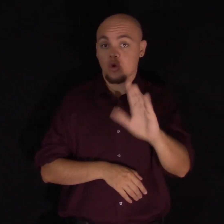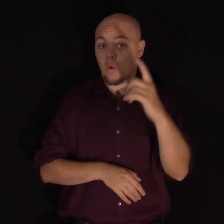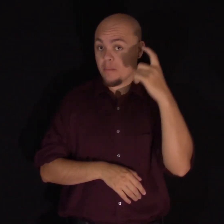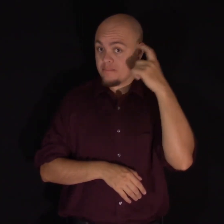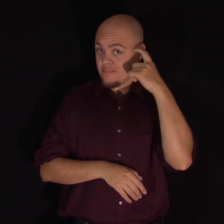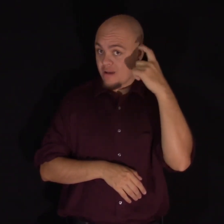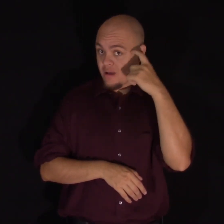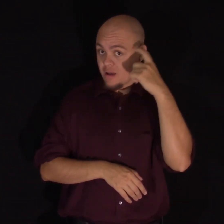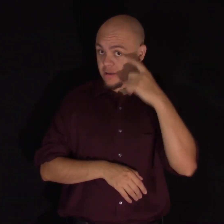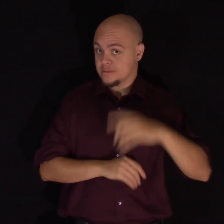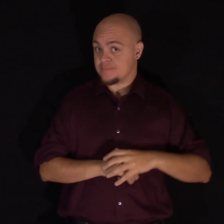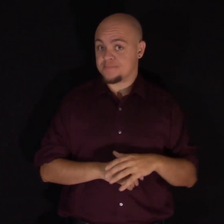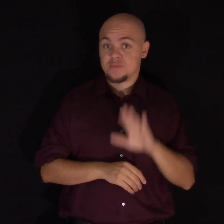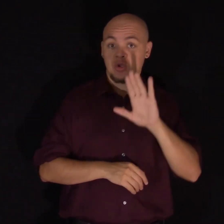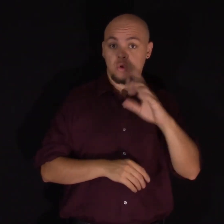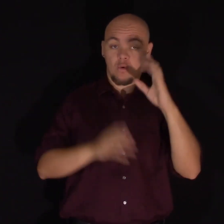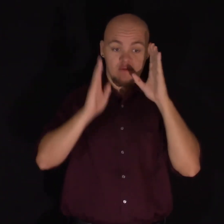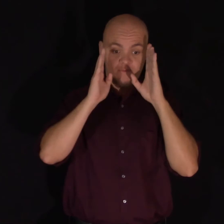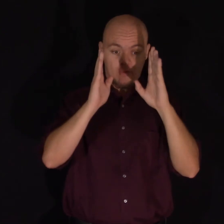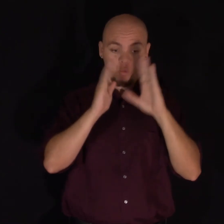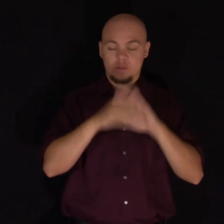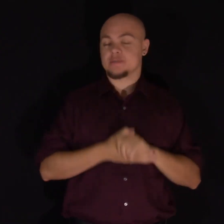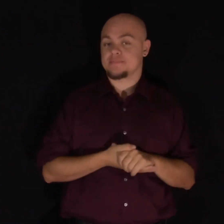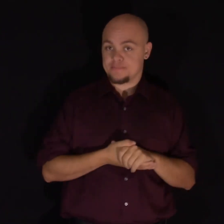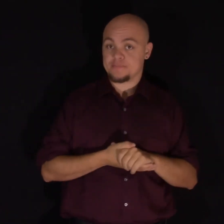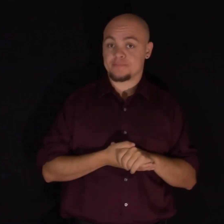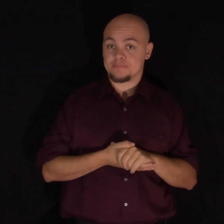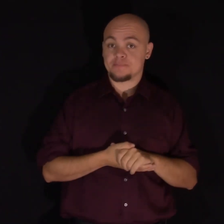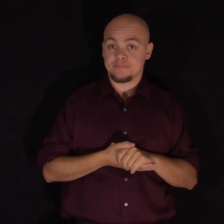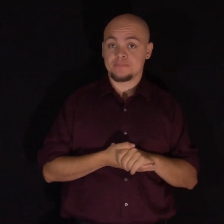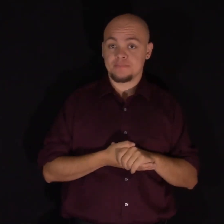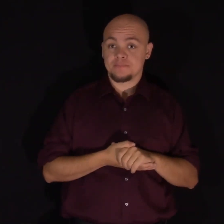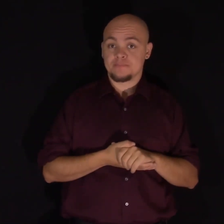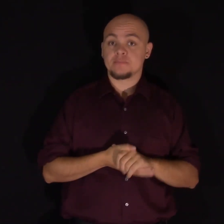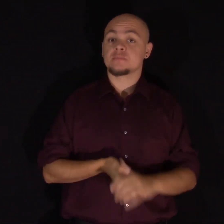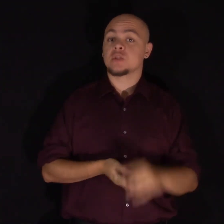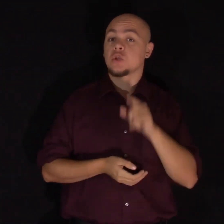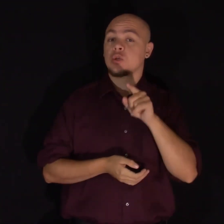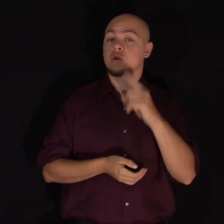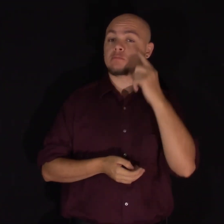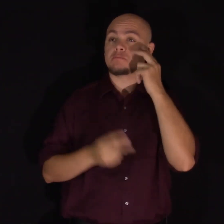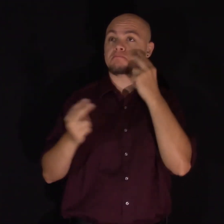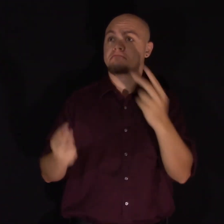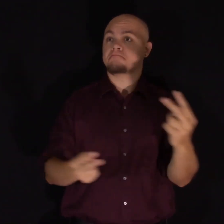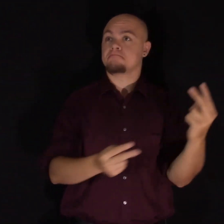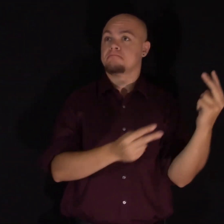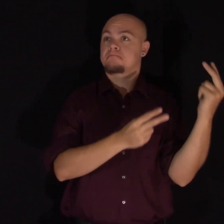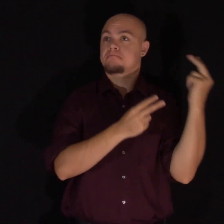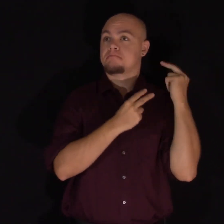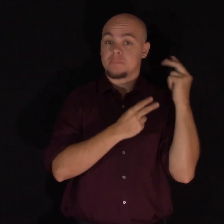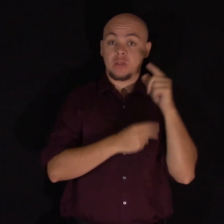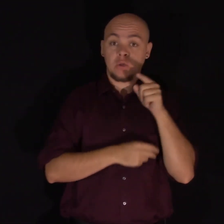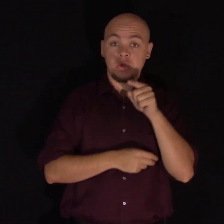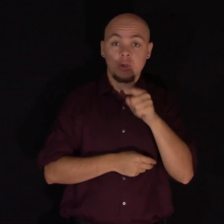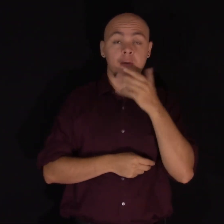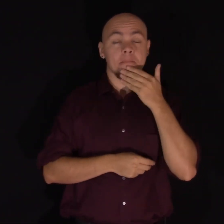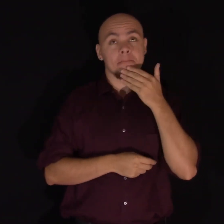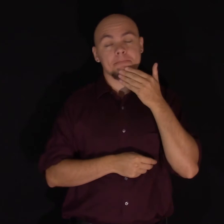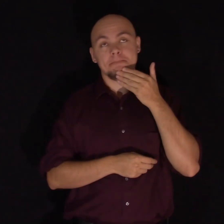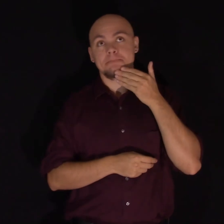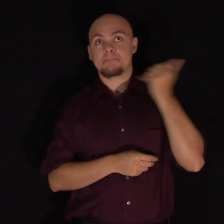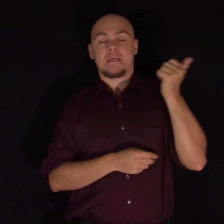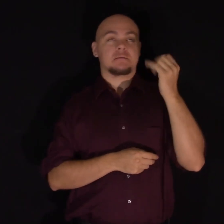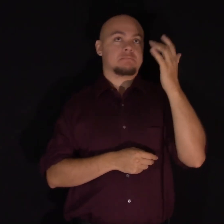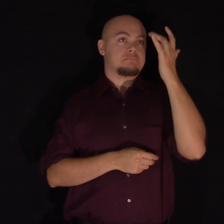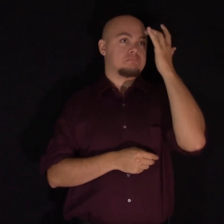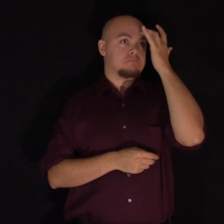regard to our focus, with regard to our attention. If you think back to when your best, most